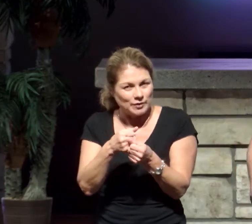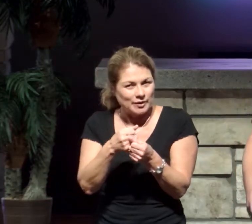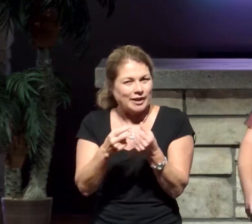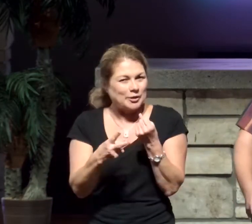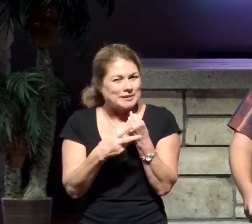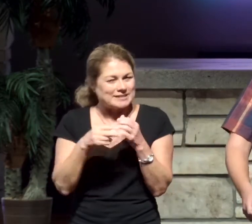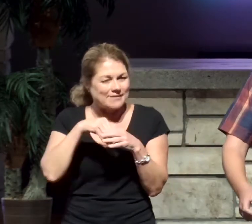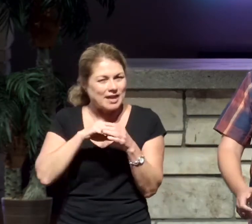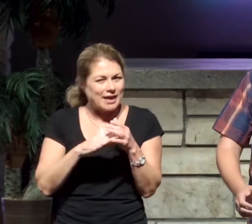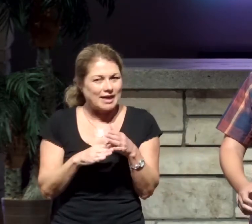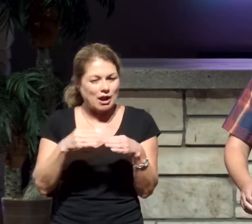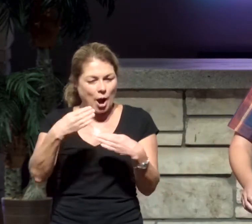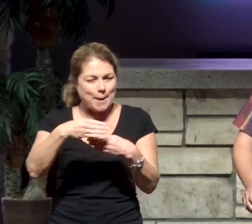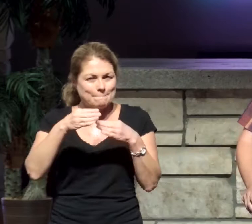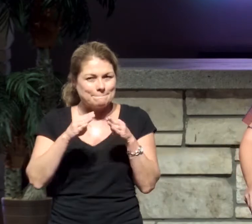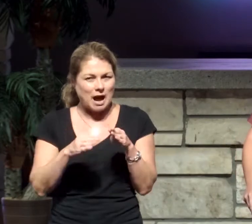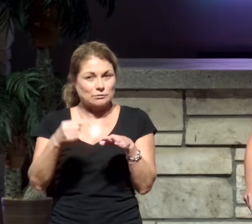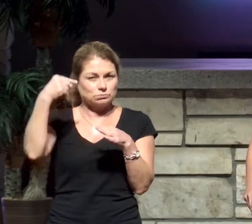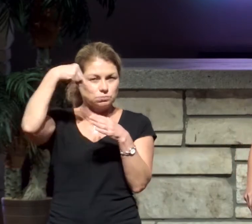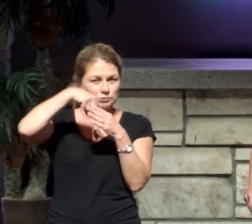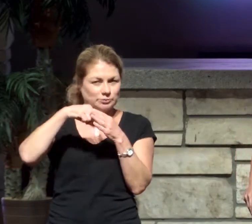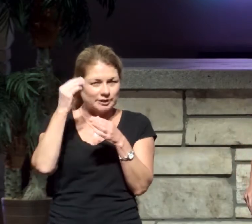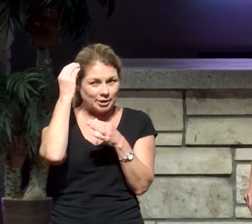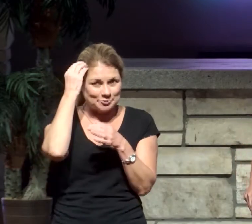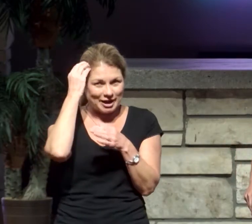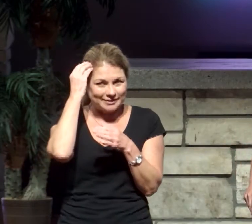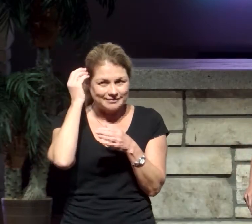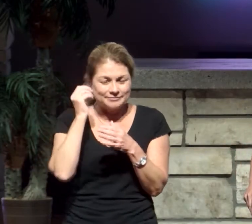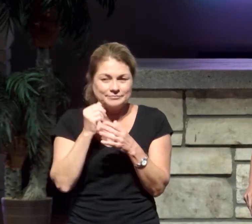record of wrongs deep within our brain.